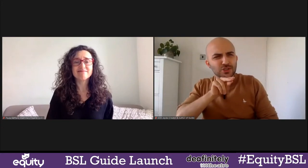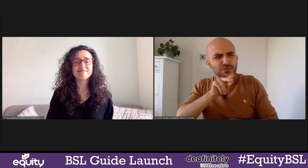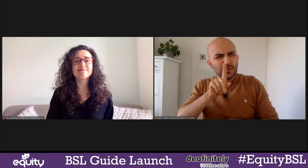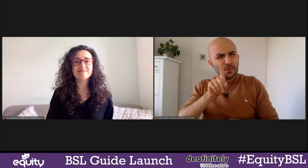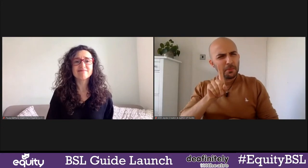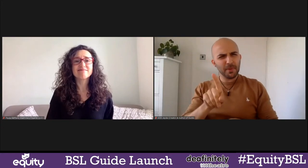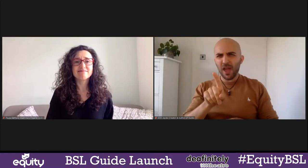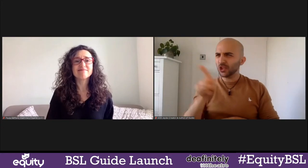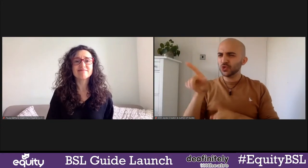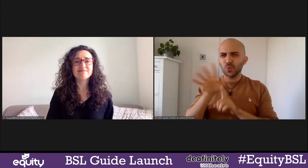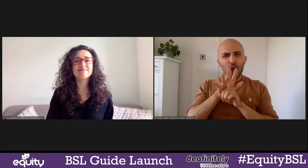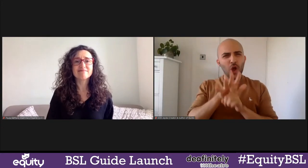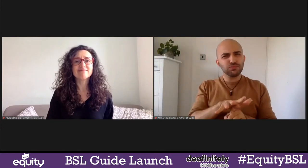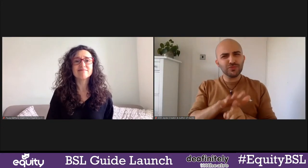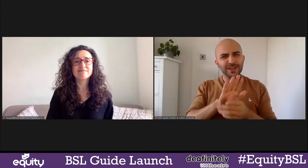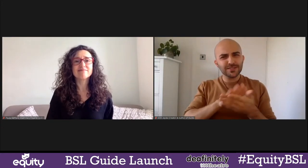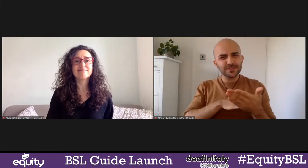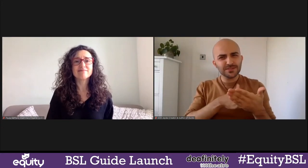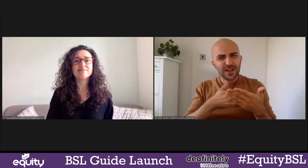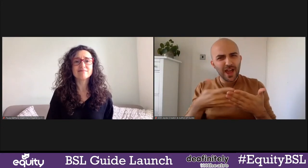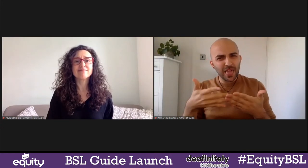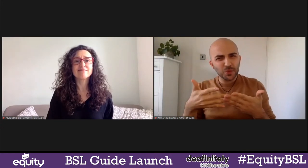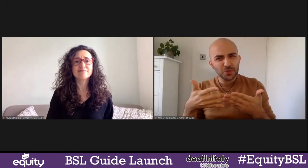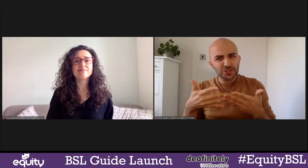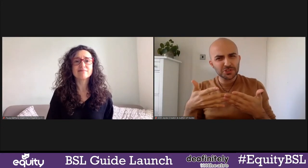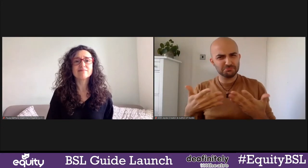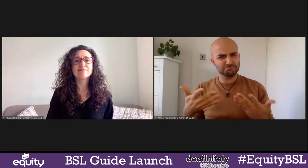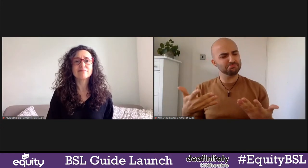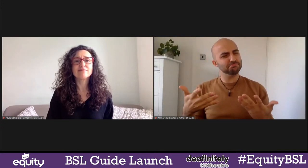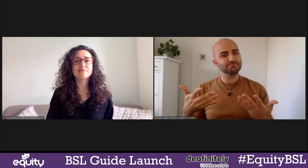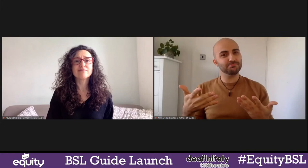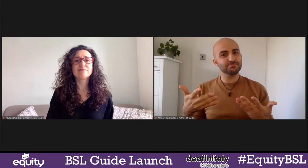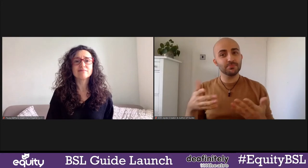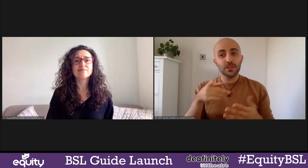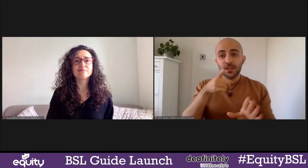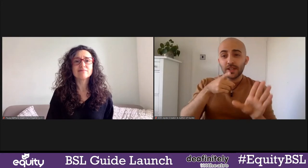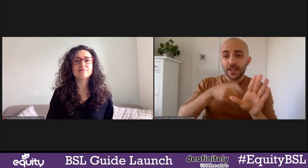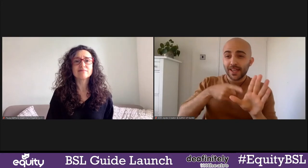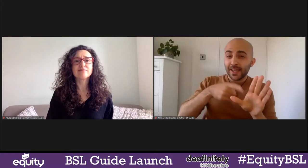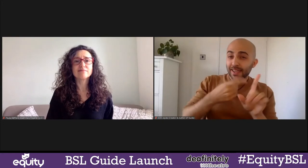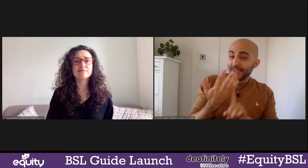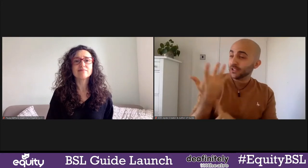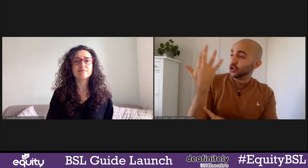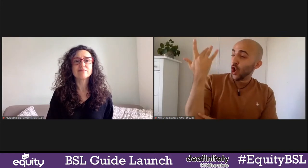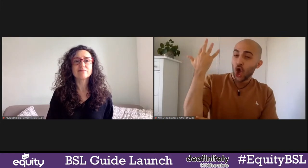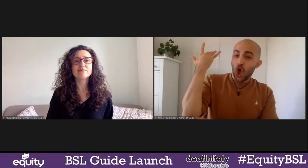And it came along before speech, but it's oppressed. How can that be?